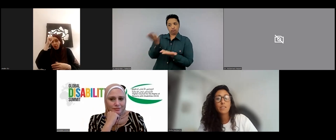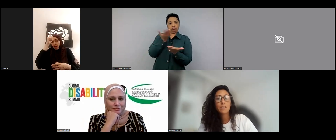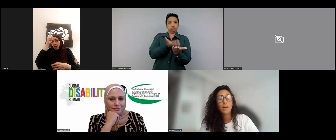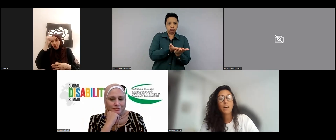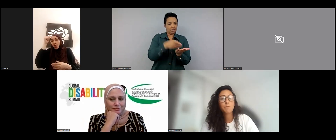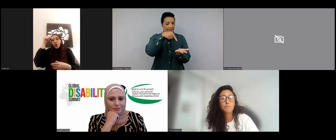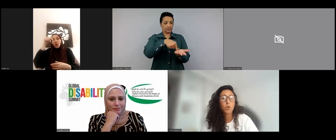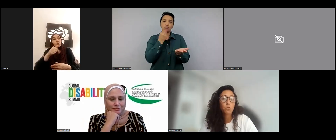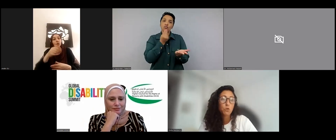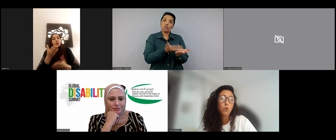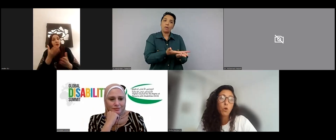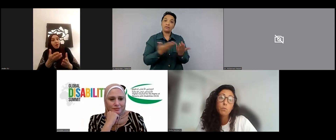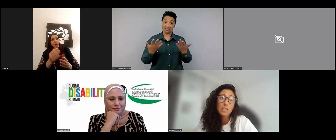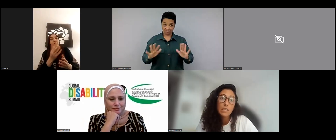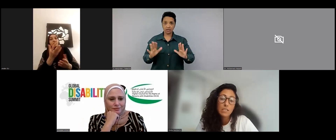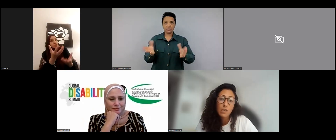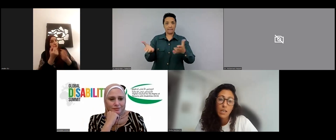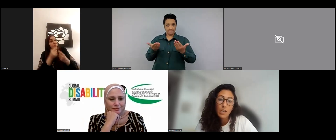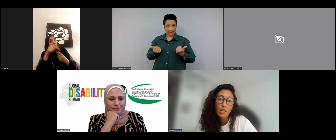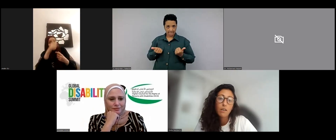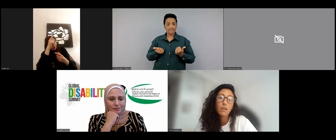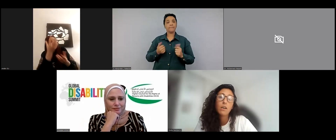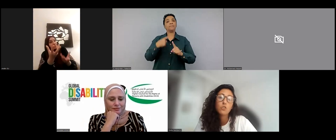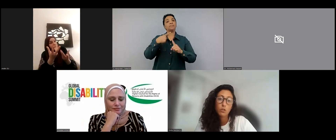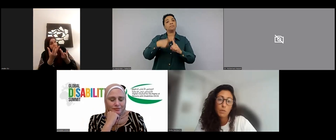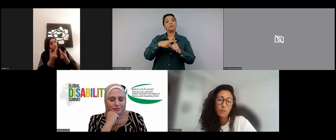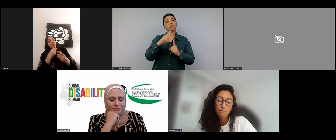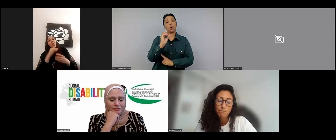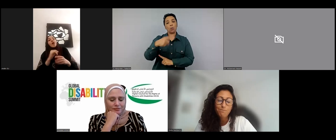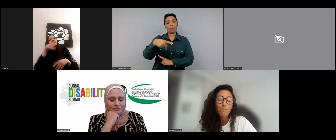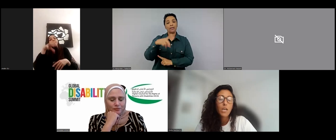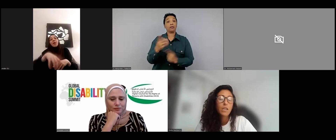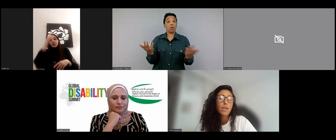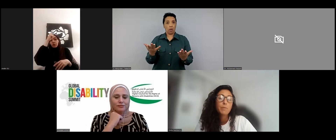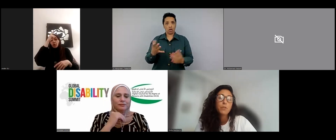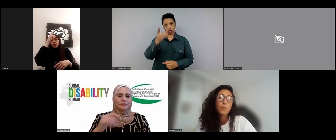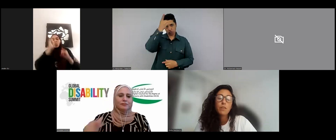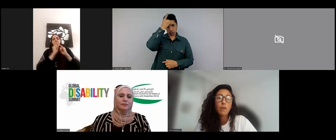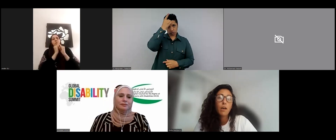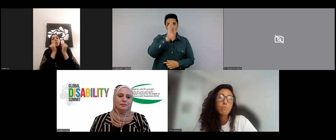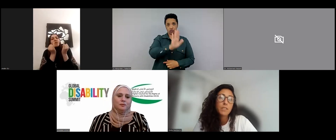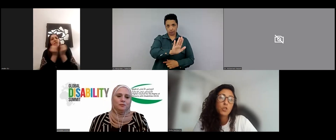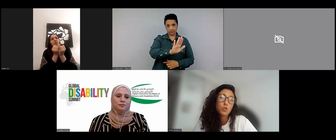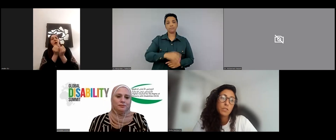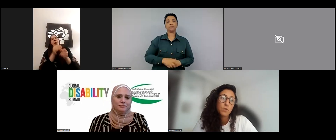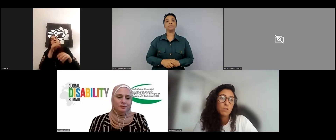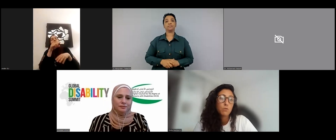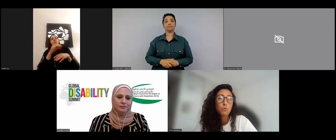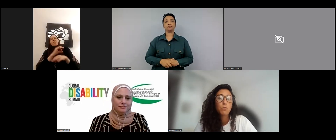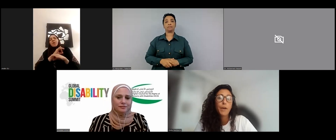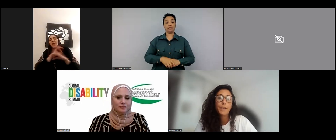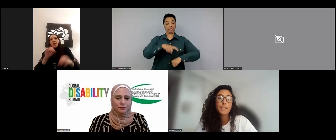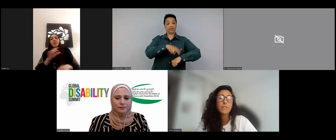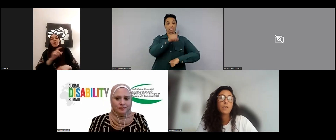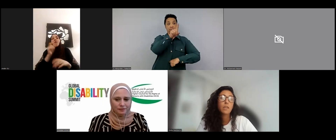and also OPDs in Germany. Between March